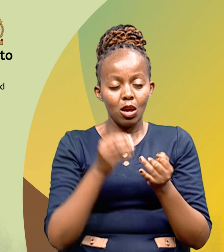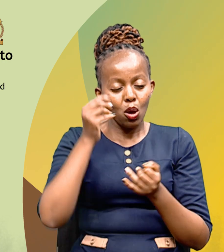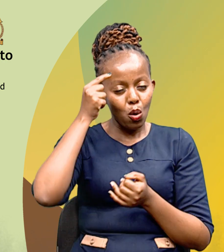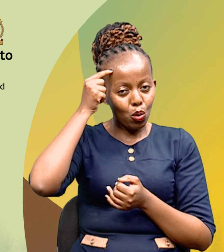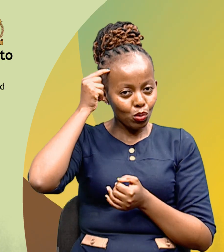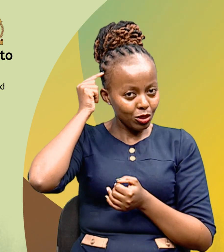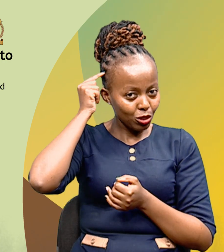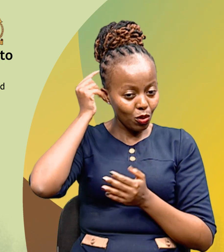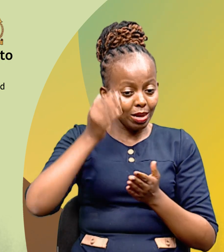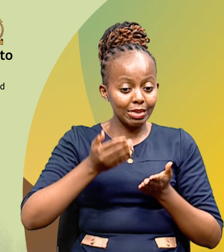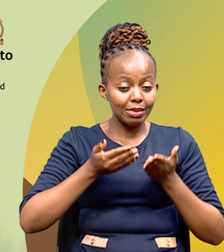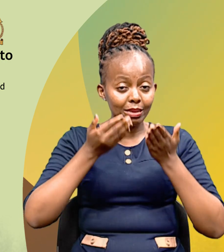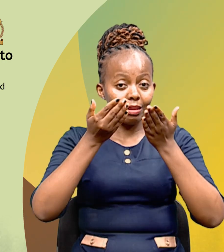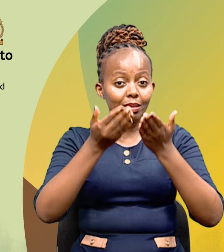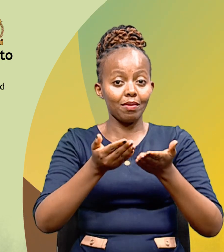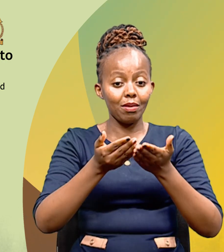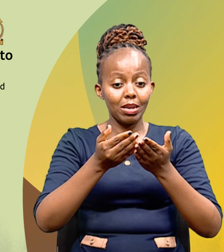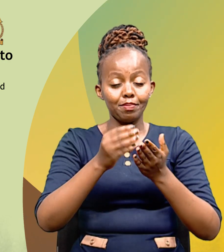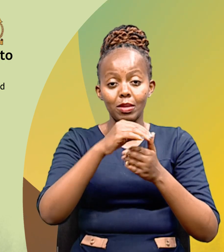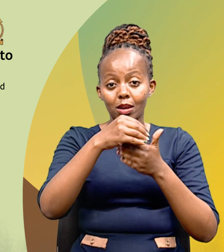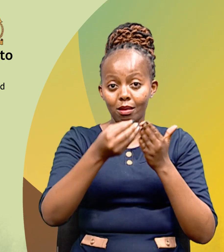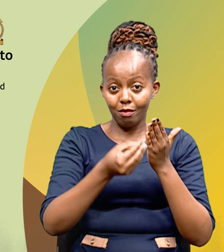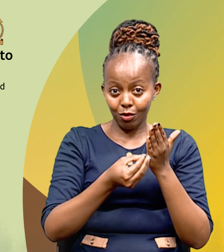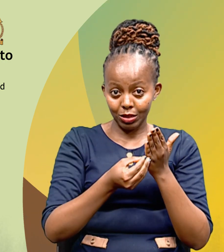Original delivery note.